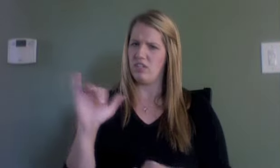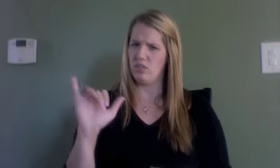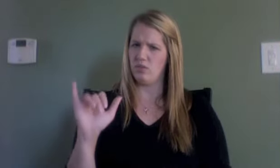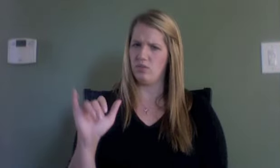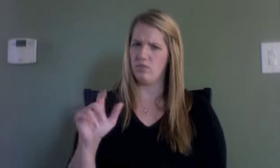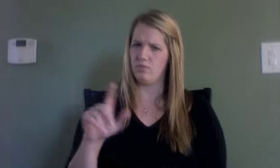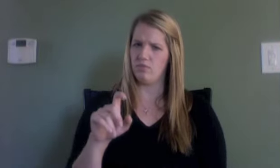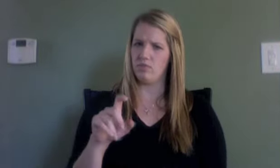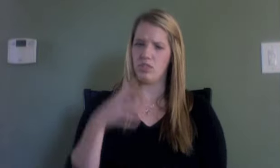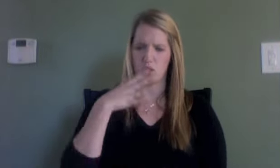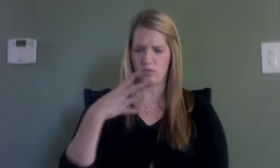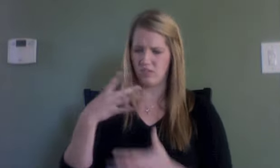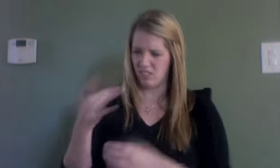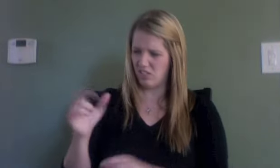darkrooms?